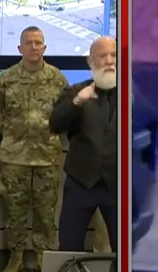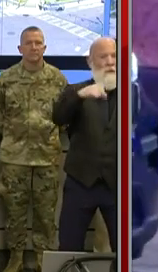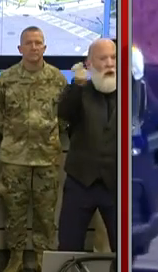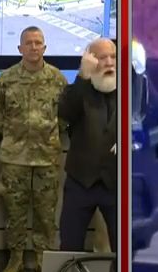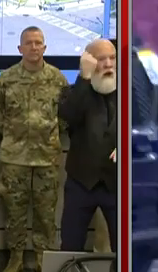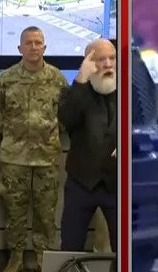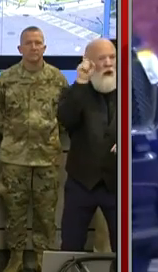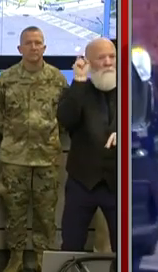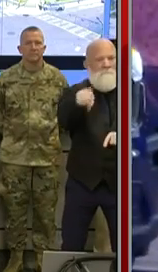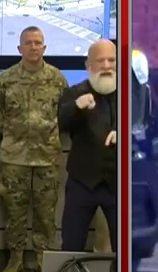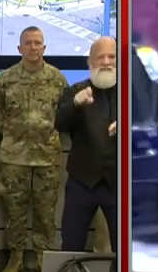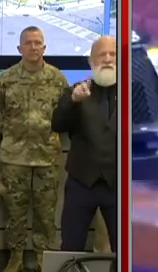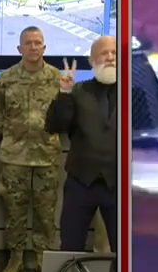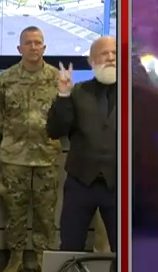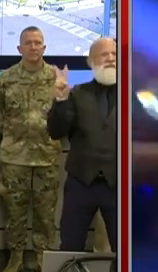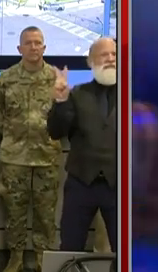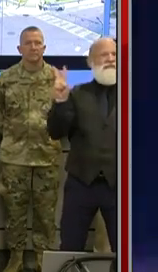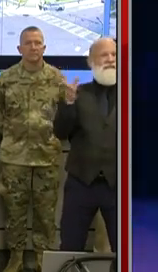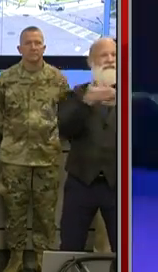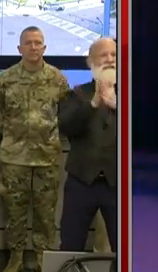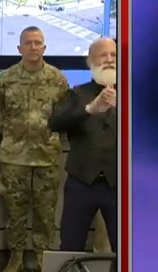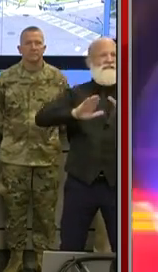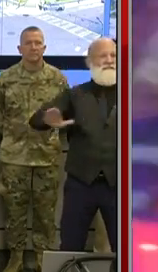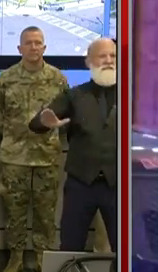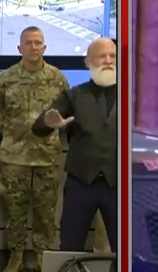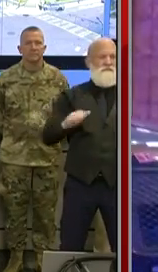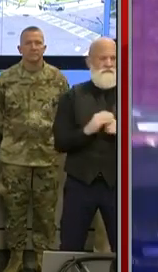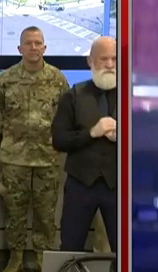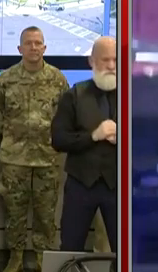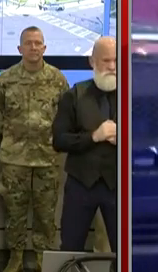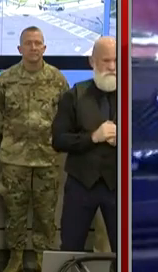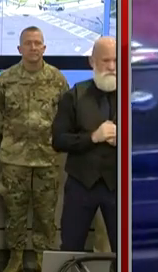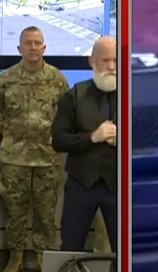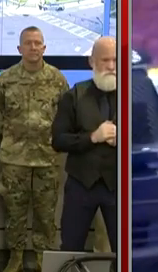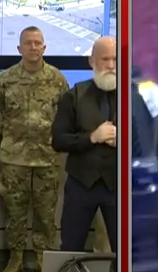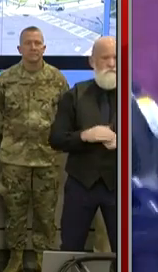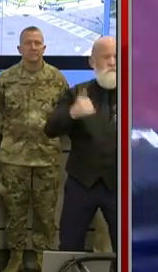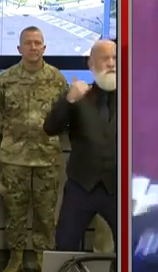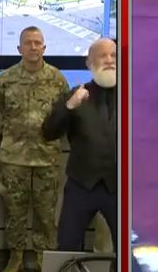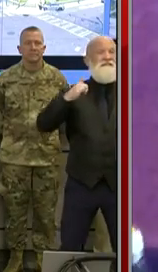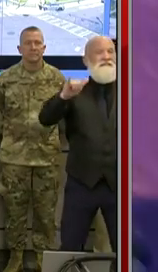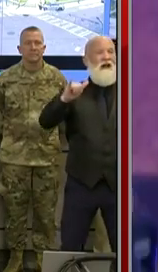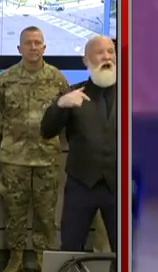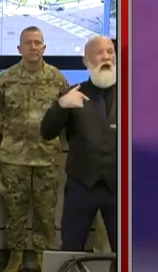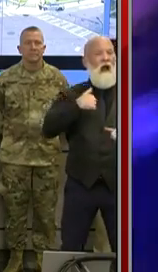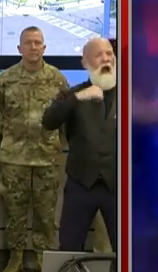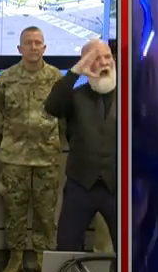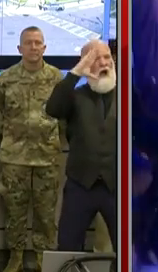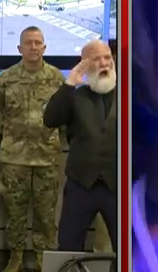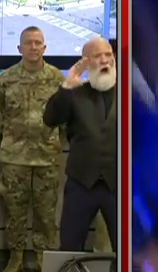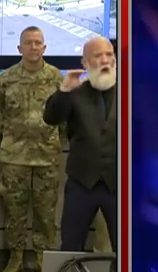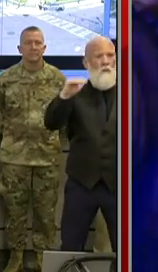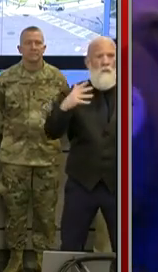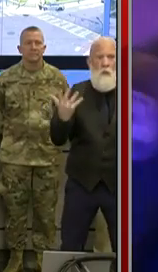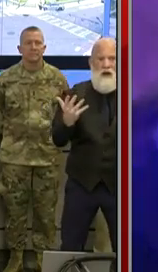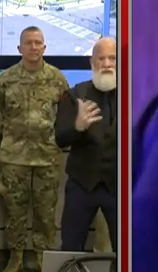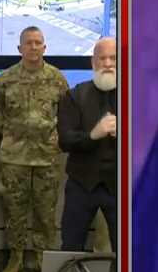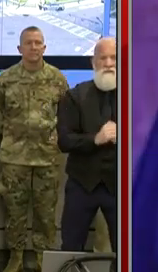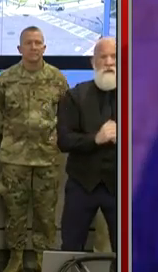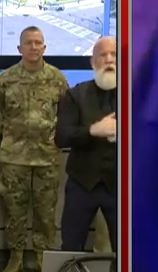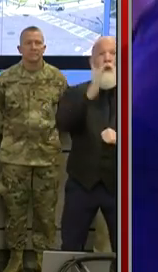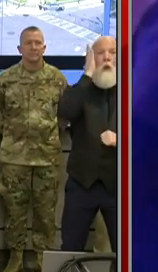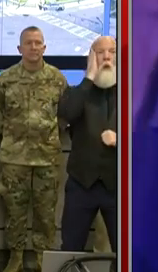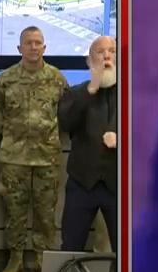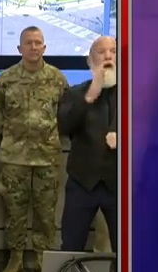That being said, I still have hope that we can emerge from this stronger than ever before and